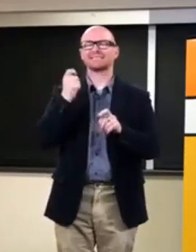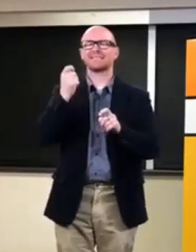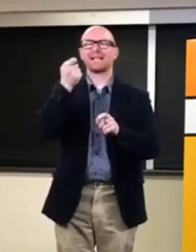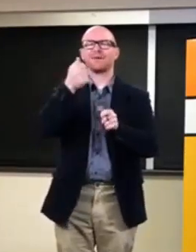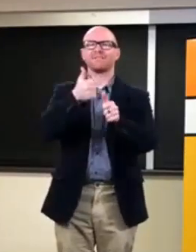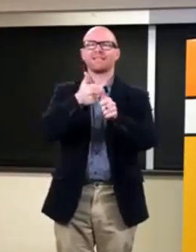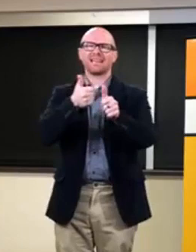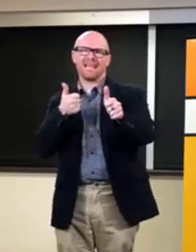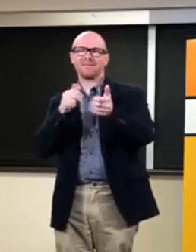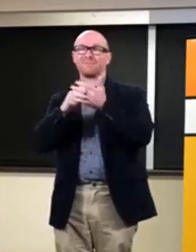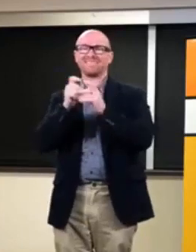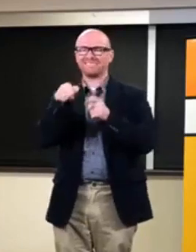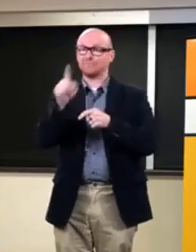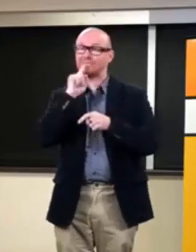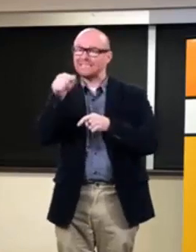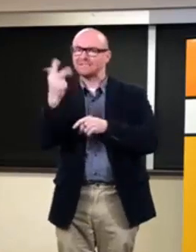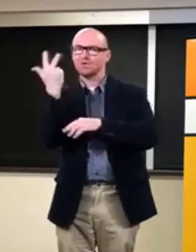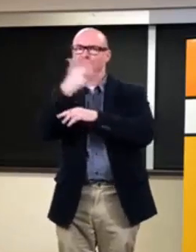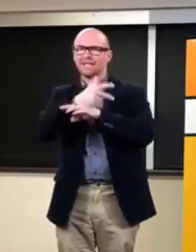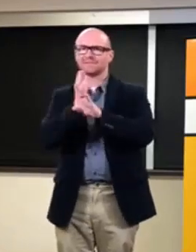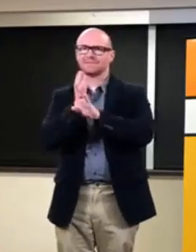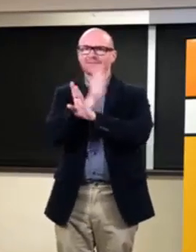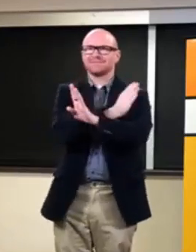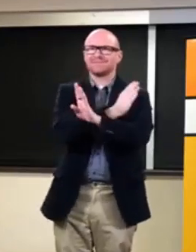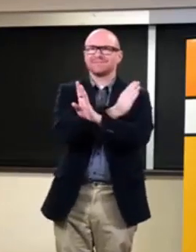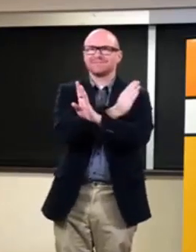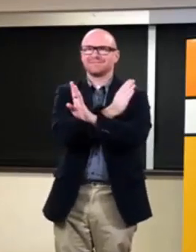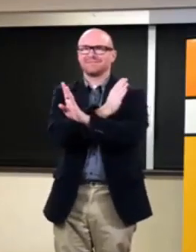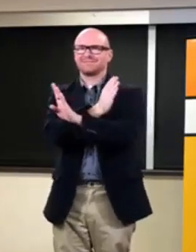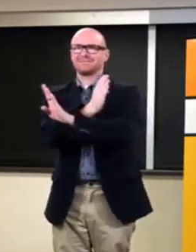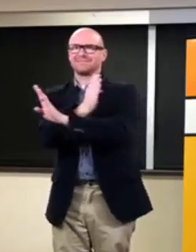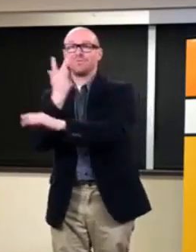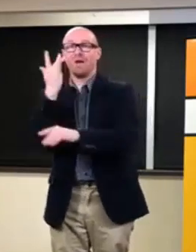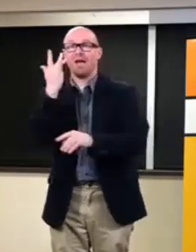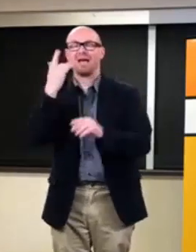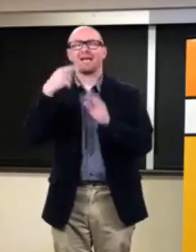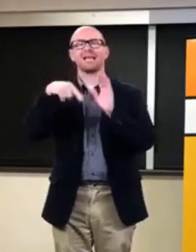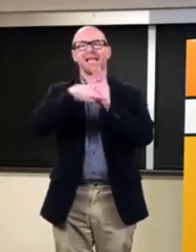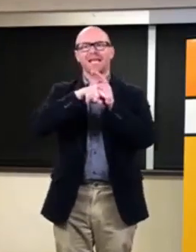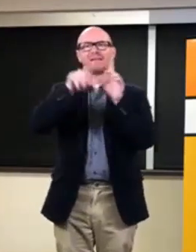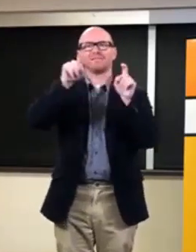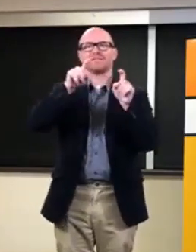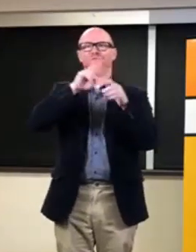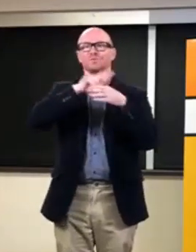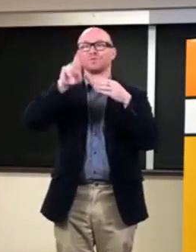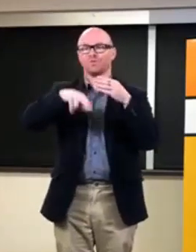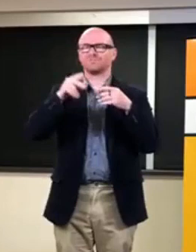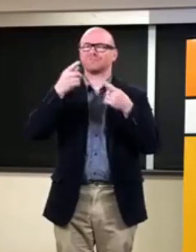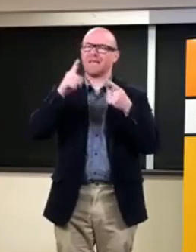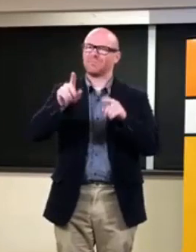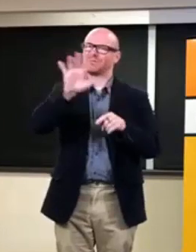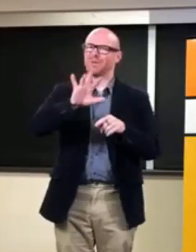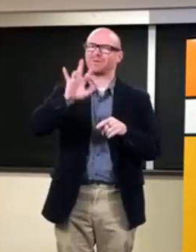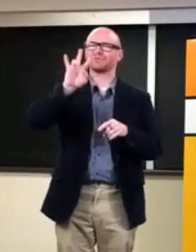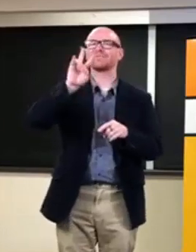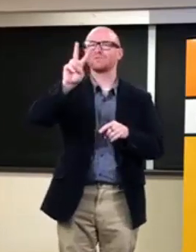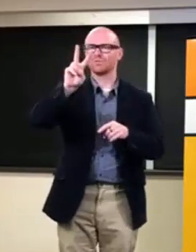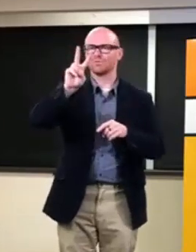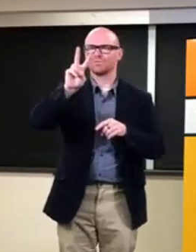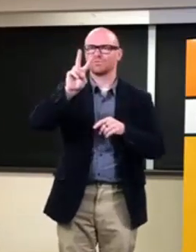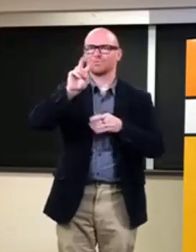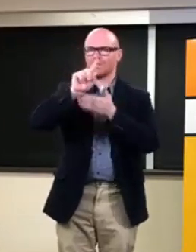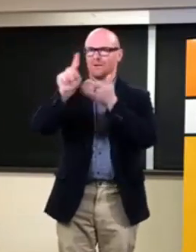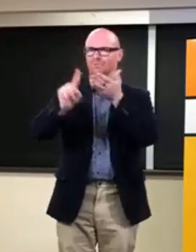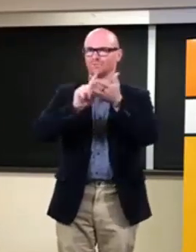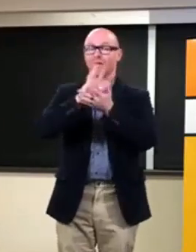delay in the last 3 days of testing because our negative test results come in about 72 hours after the resulted.